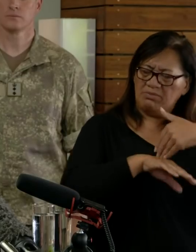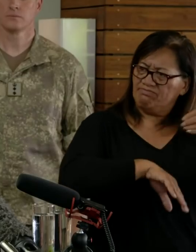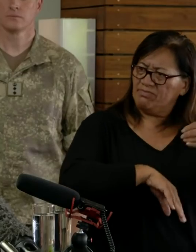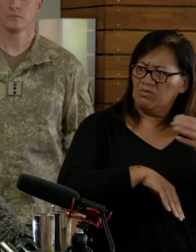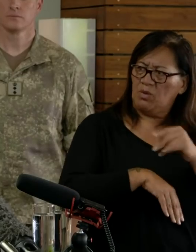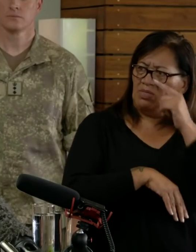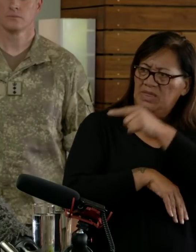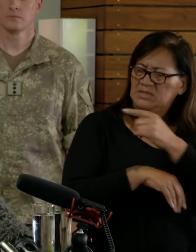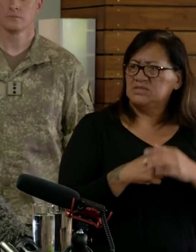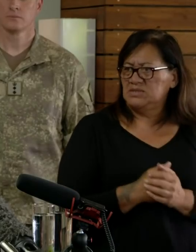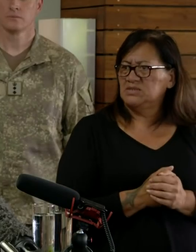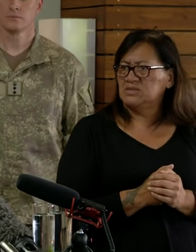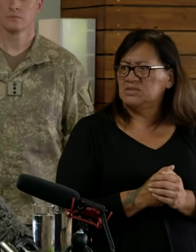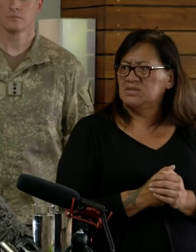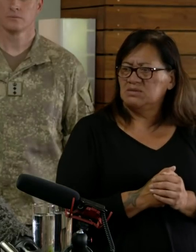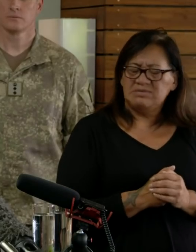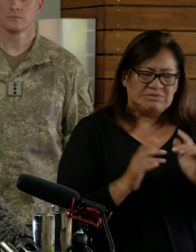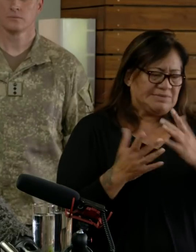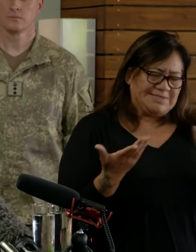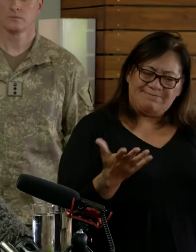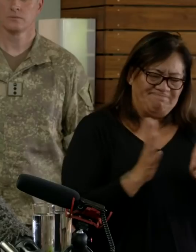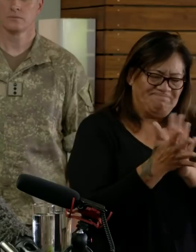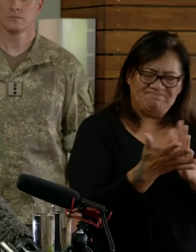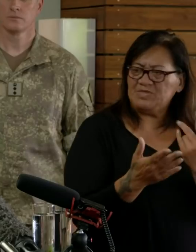affected by this tragedy.